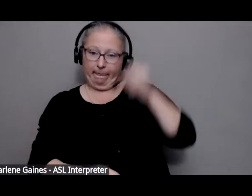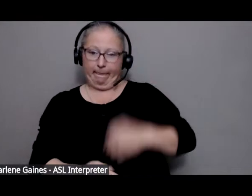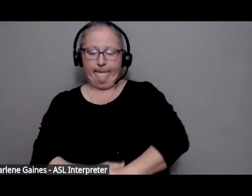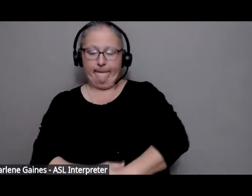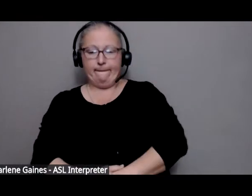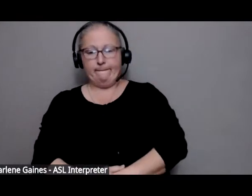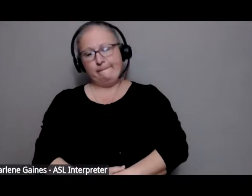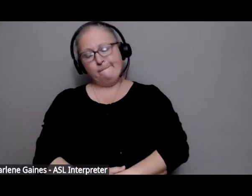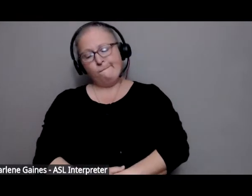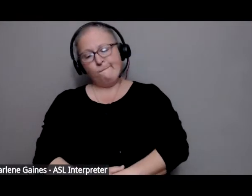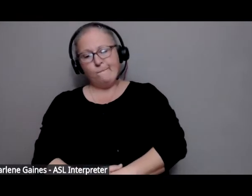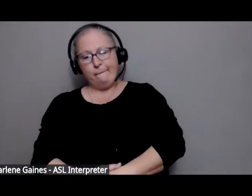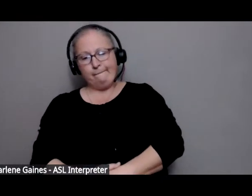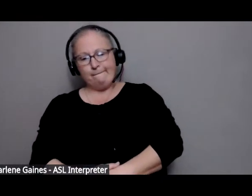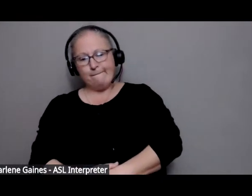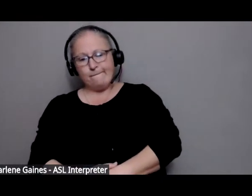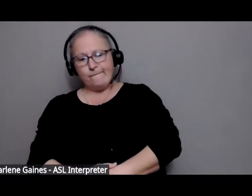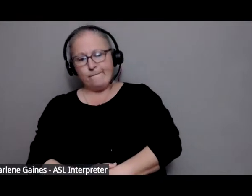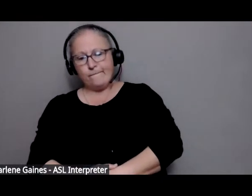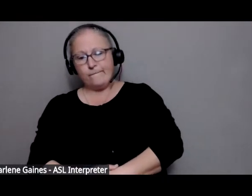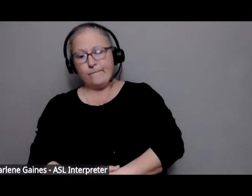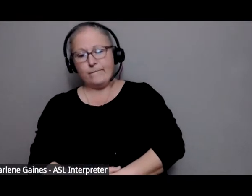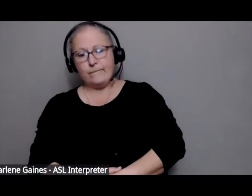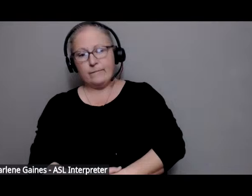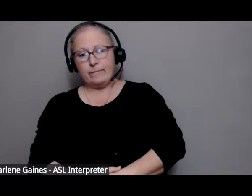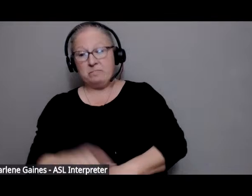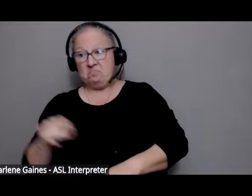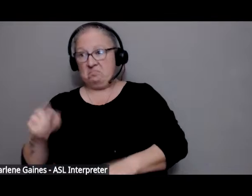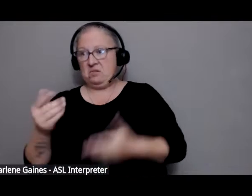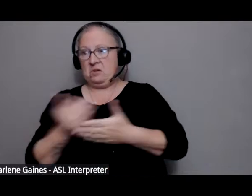There you go. Oh, it's new to me.